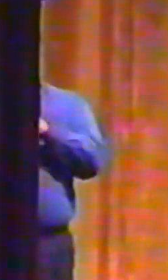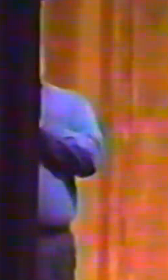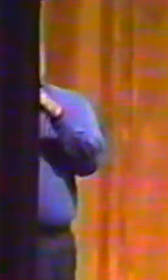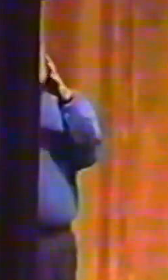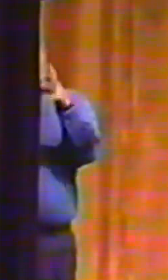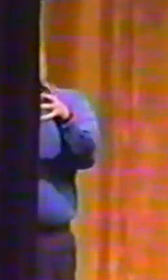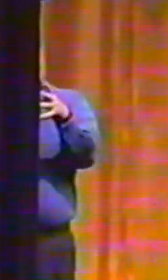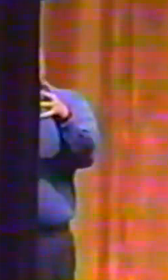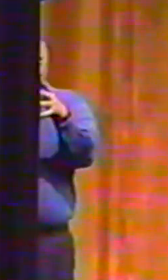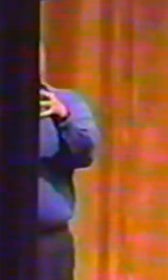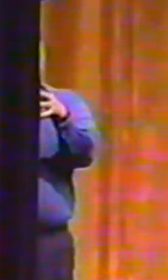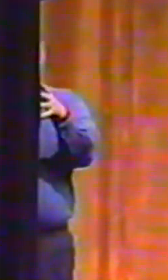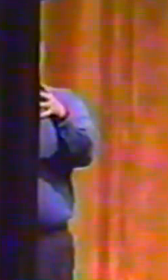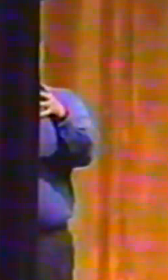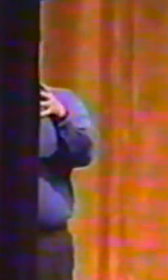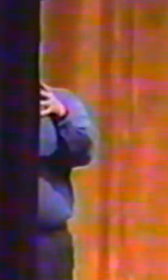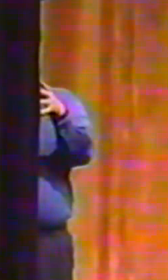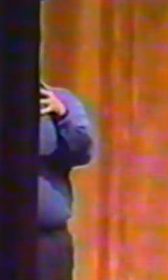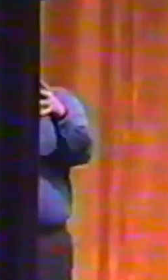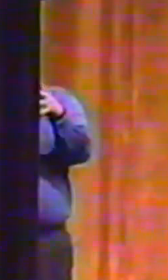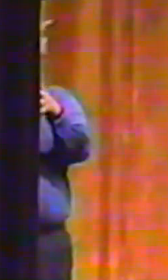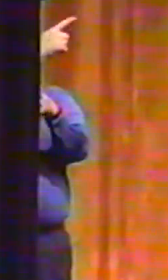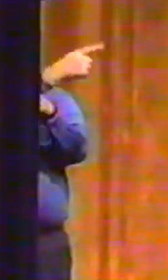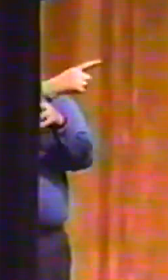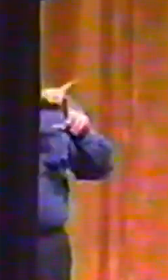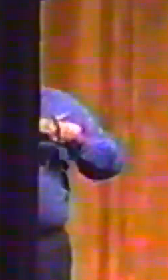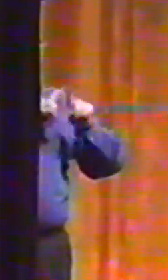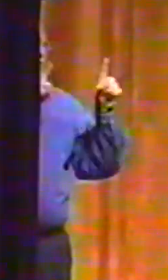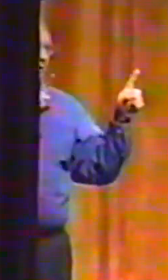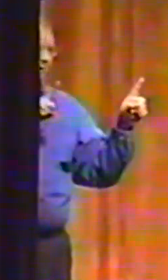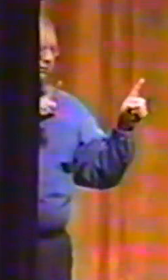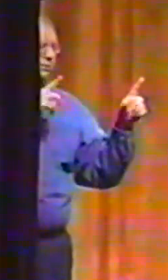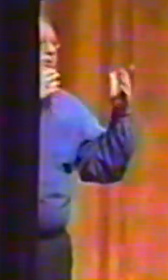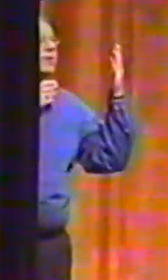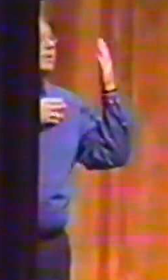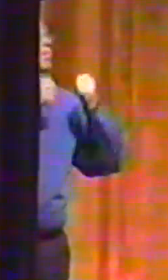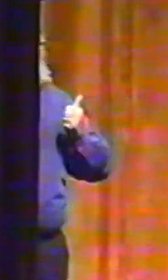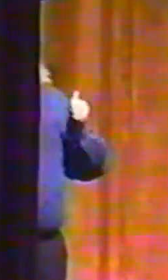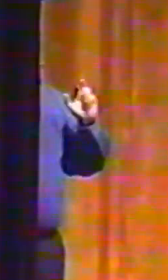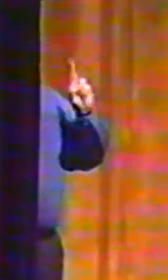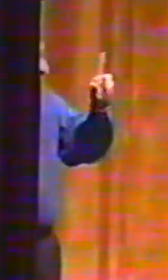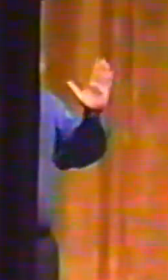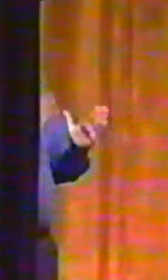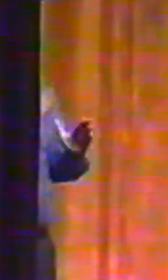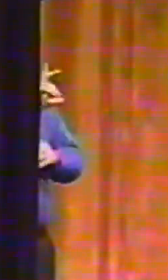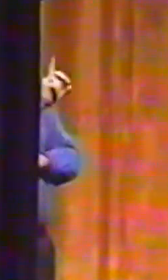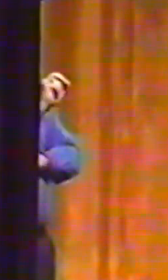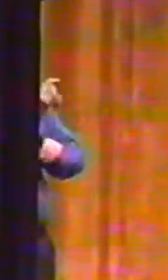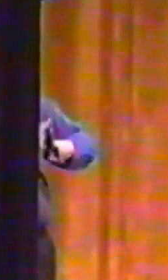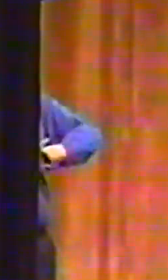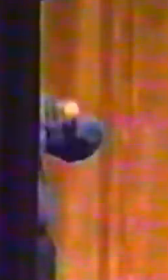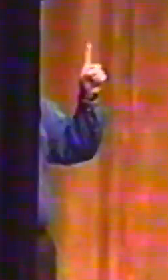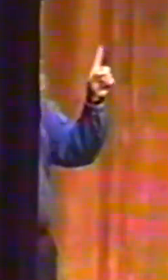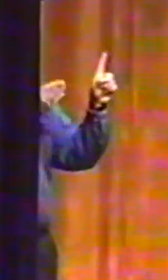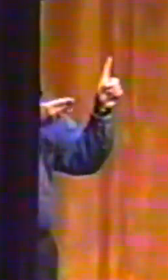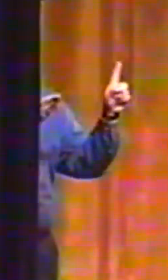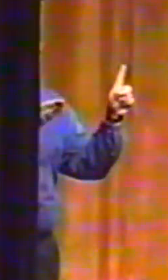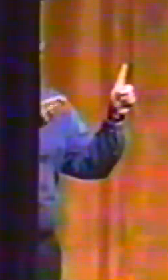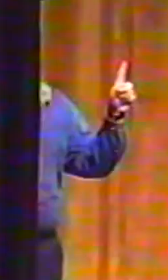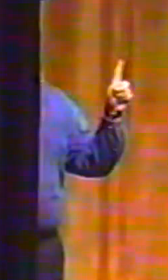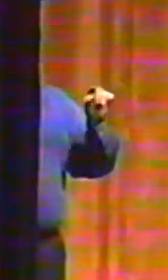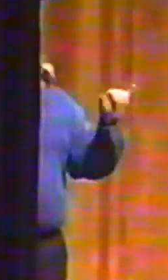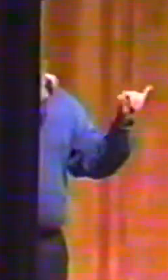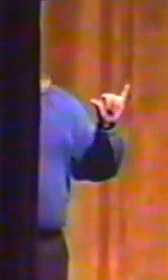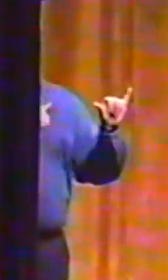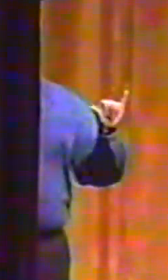then go the other way. The best reporters go where no reporter has gone. They tell stories that no one else has